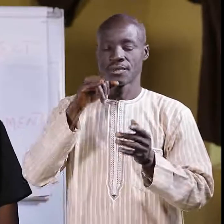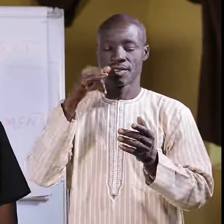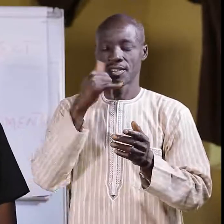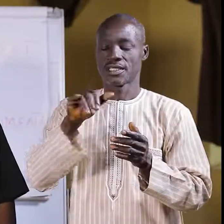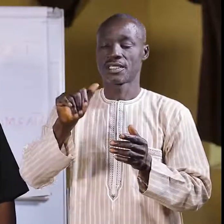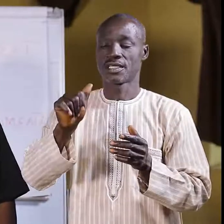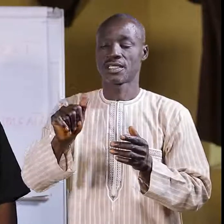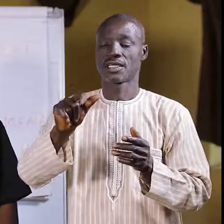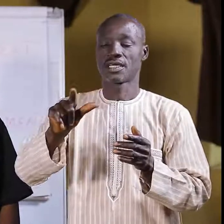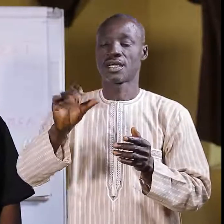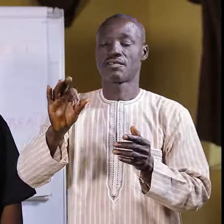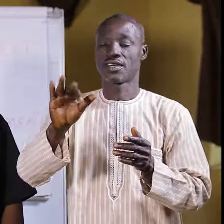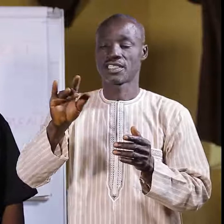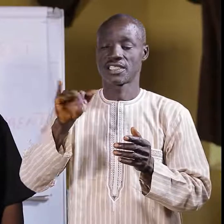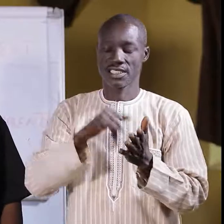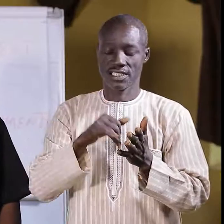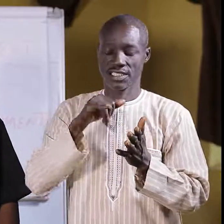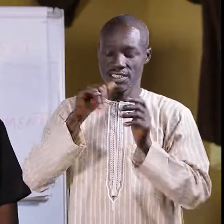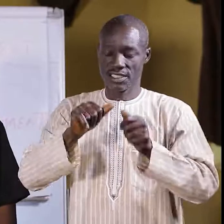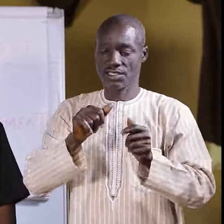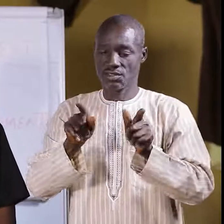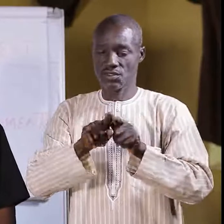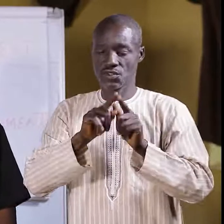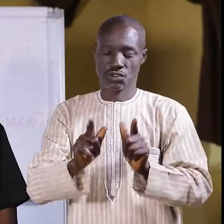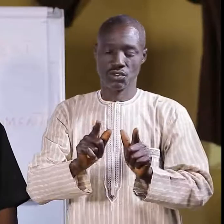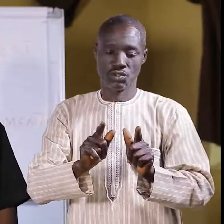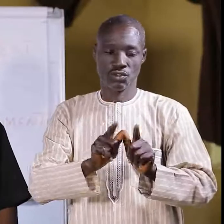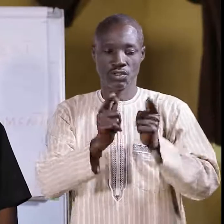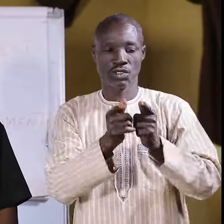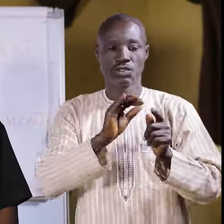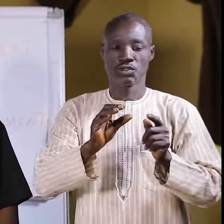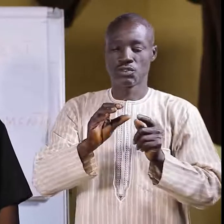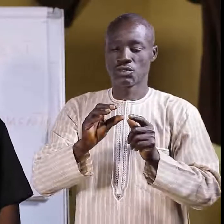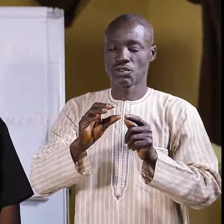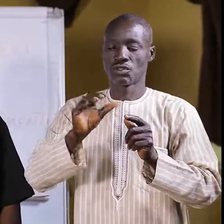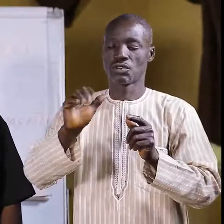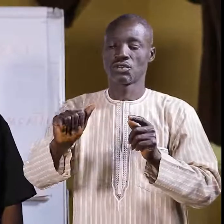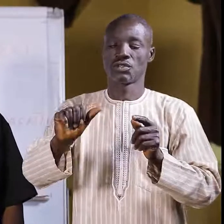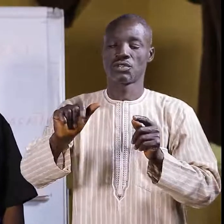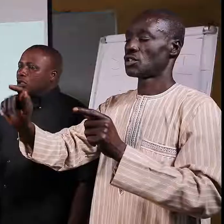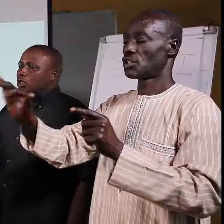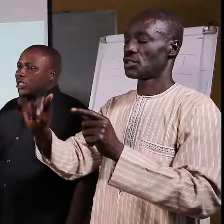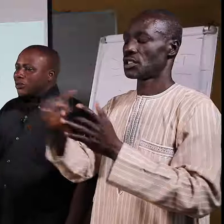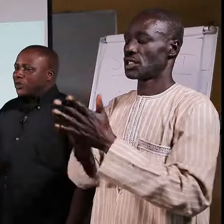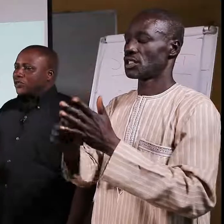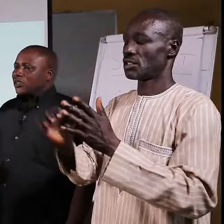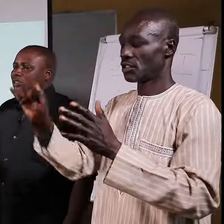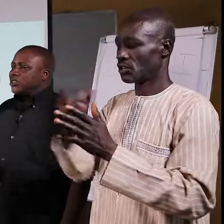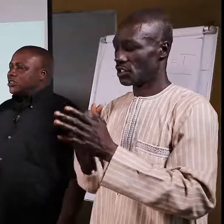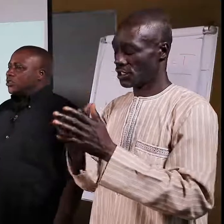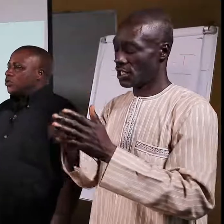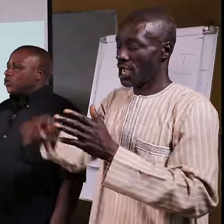hydrocarbon can also be categorized into saturated and unsaturated hydrocarbon. In our